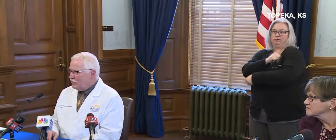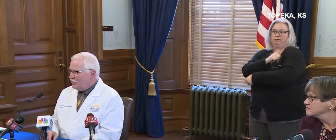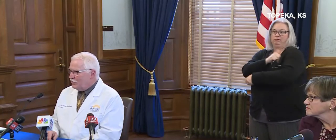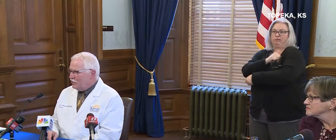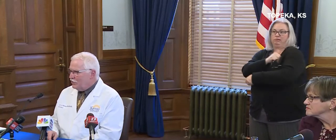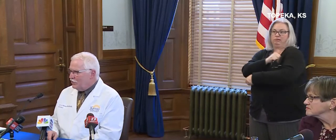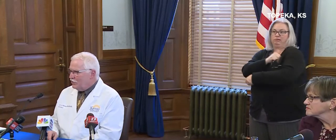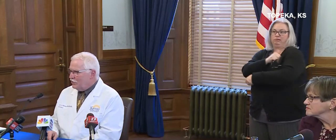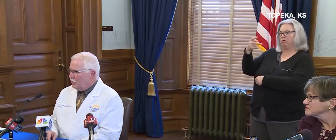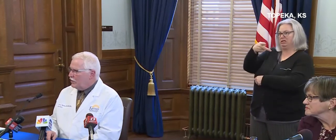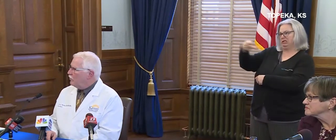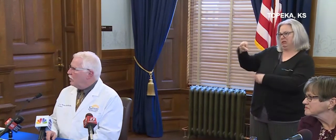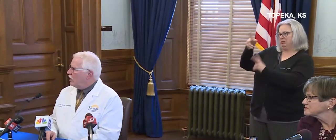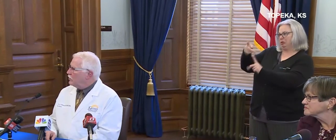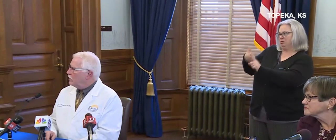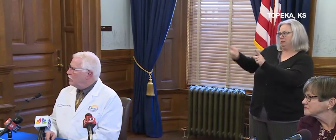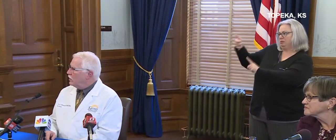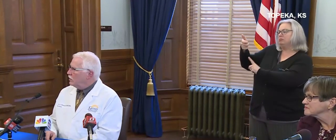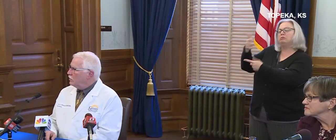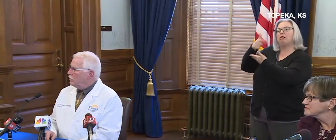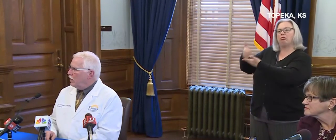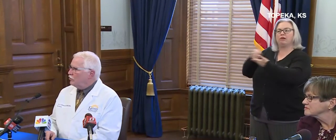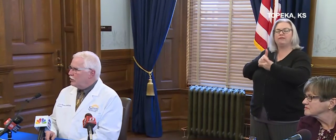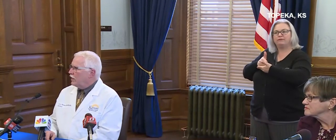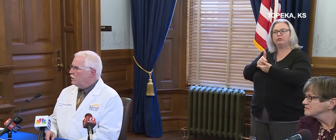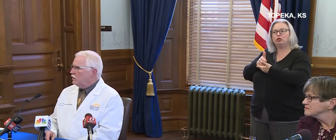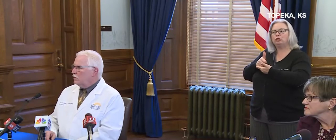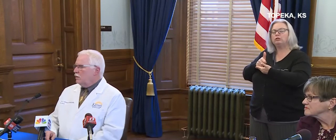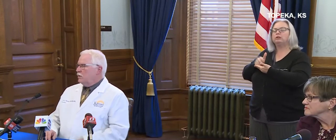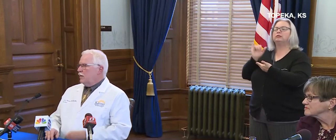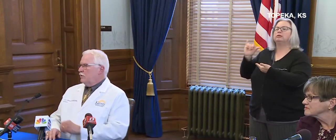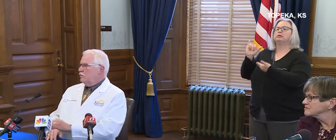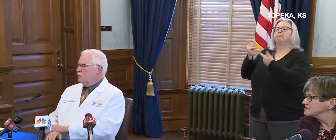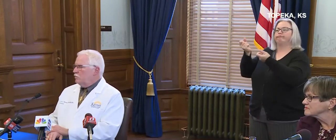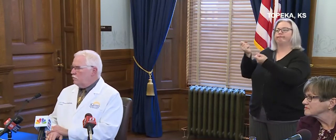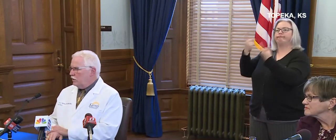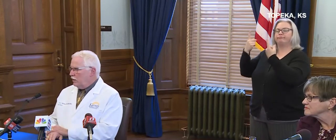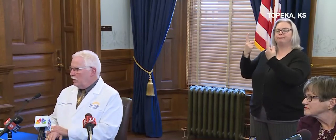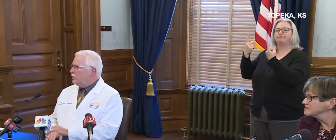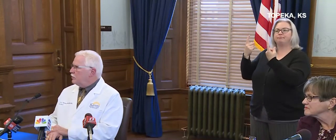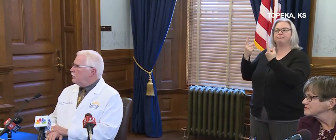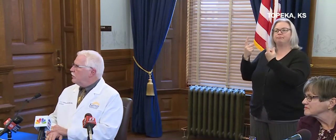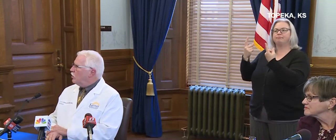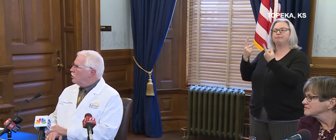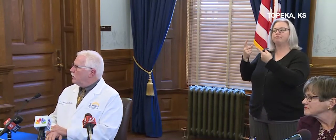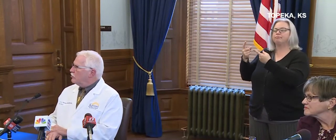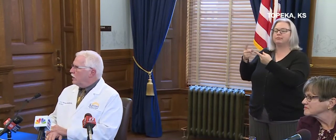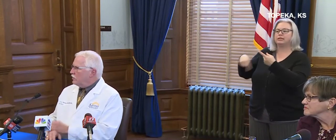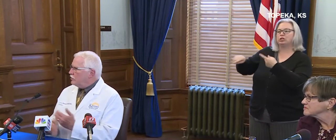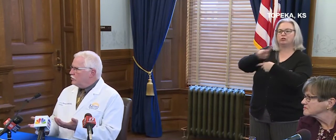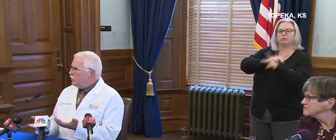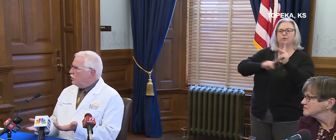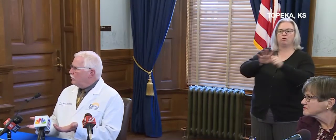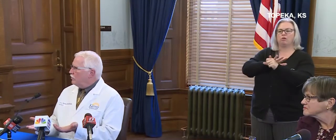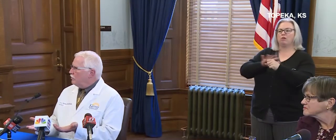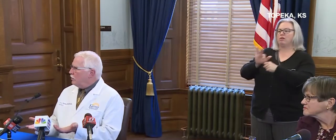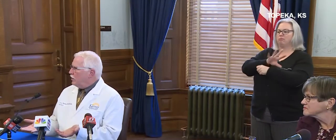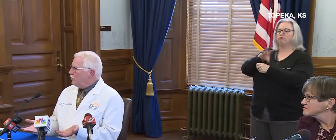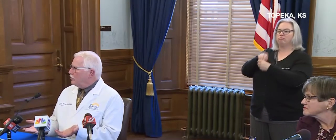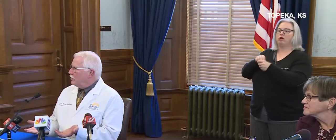who was helpful, I think, in understanding that and helping people here locally understand that this is part